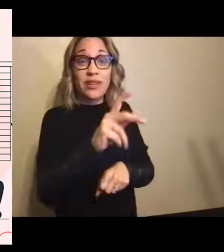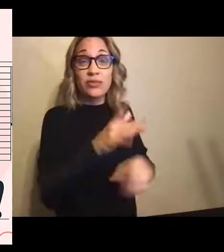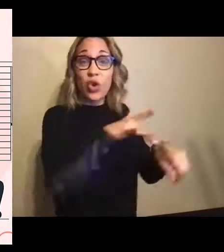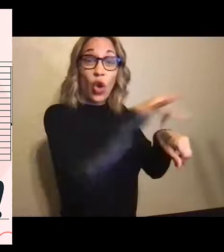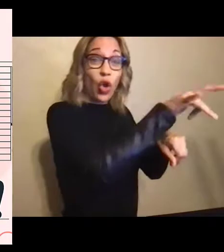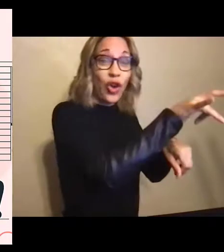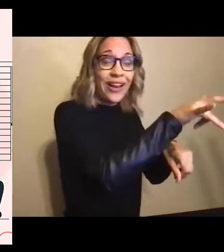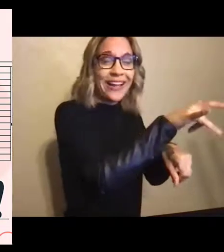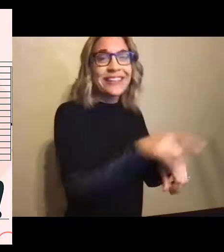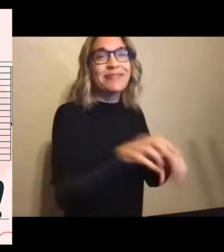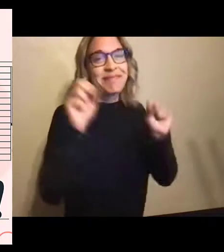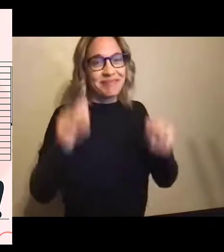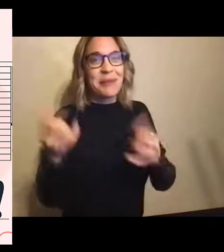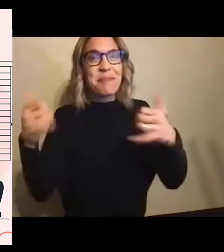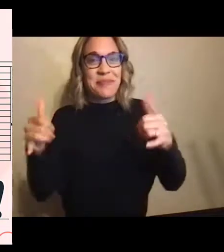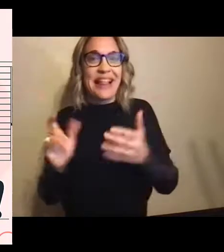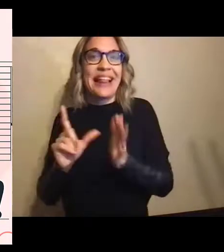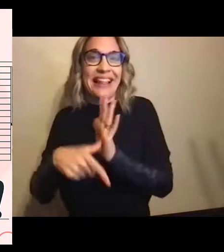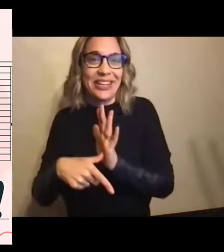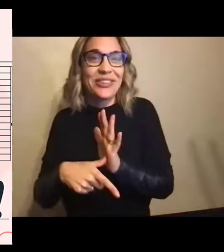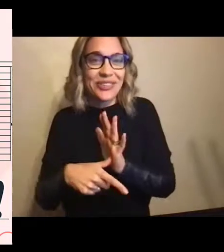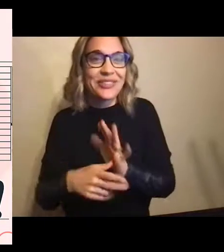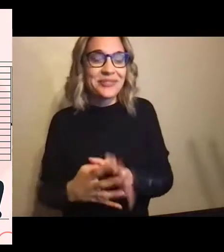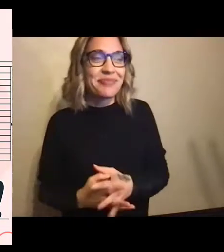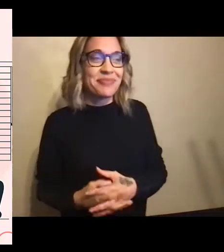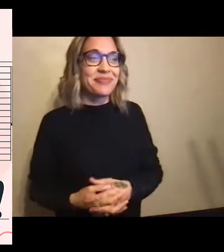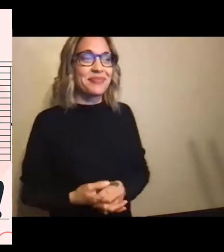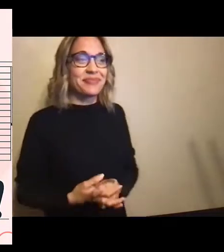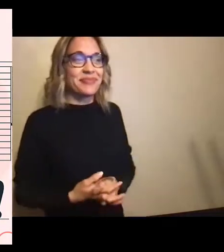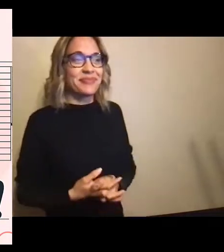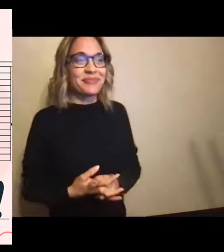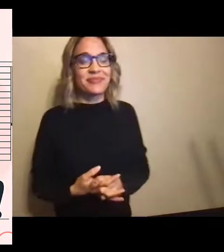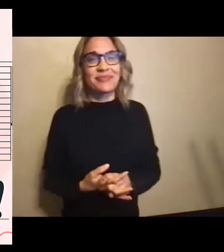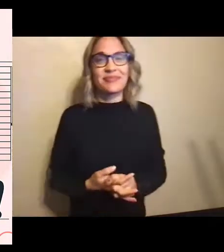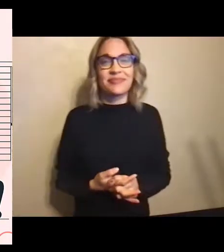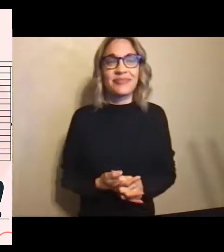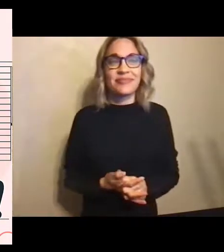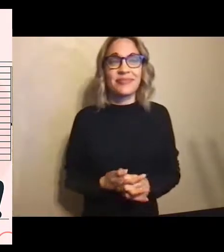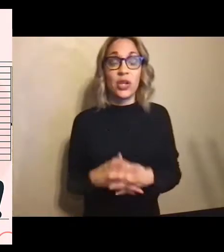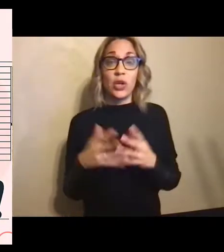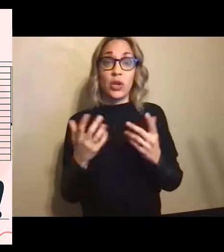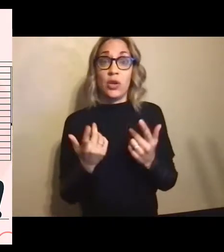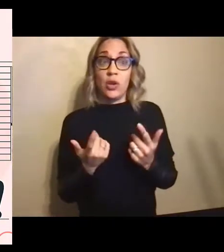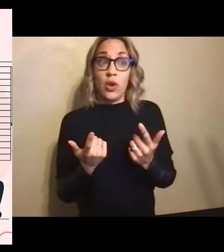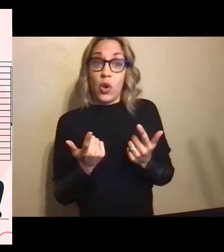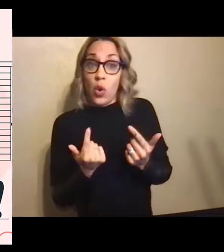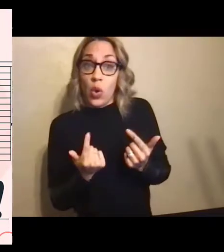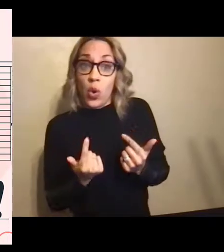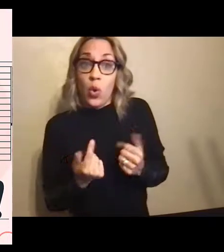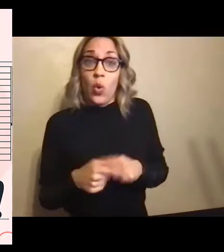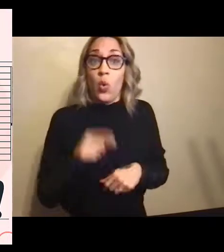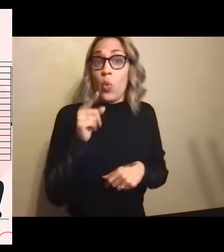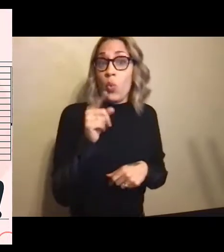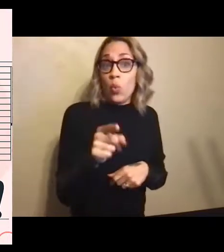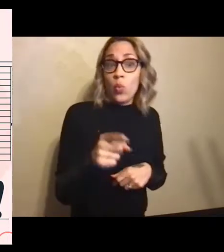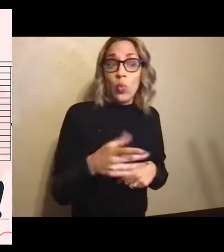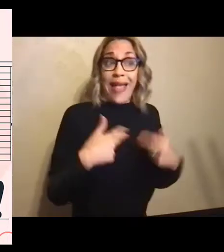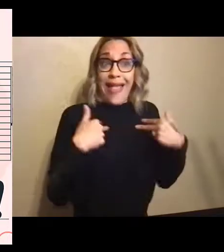So if you can finish your work and get all of your tasks done early, you can play later. Work hard, play later.